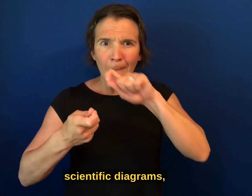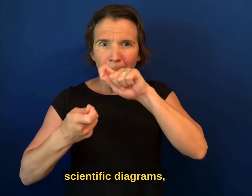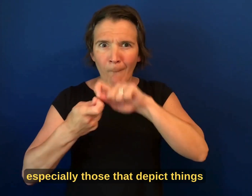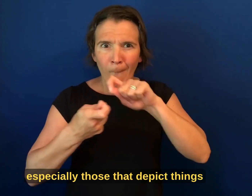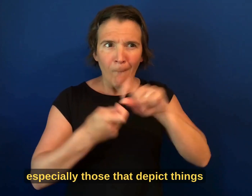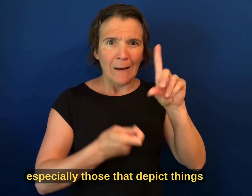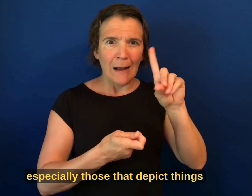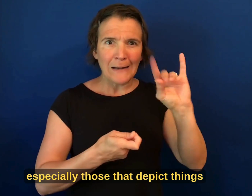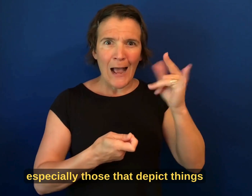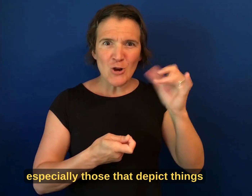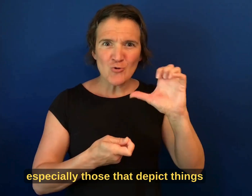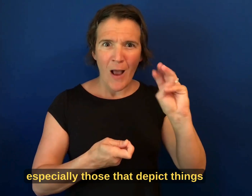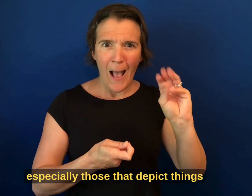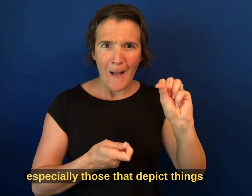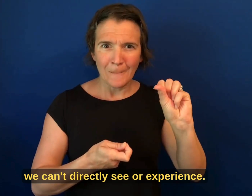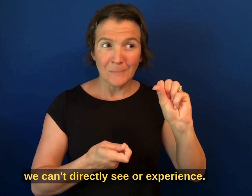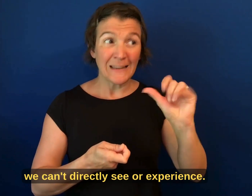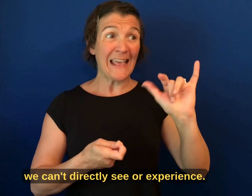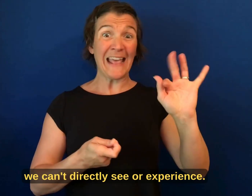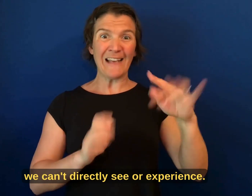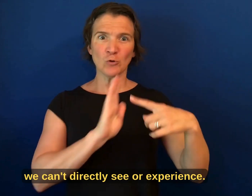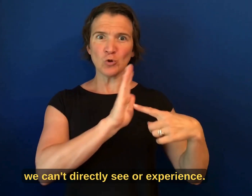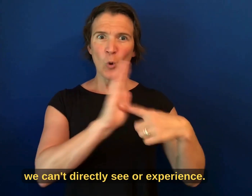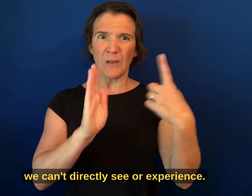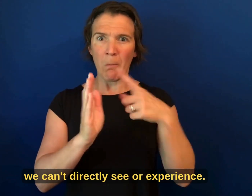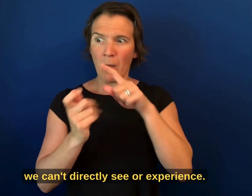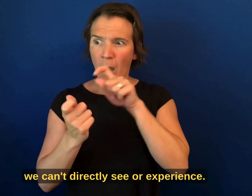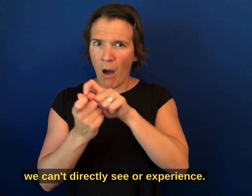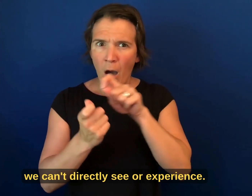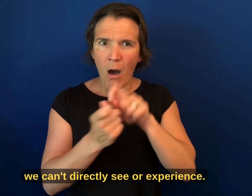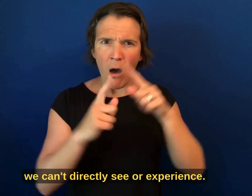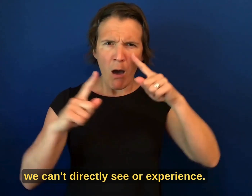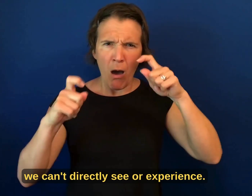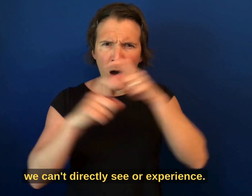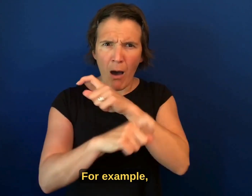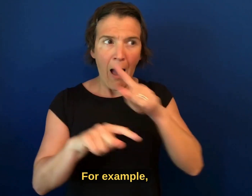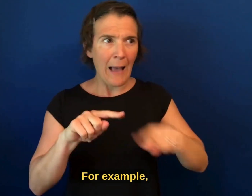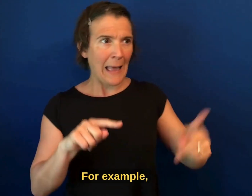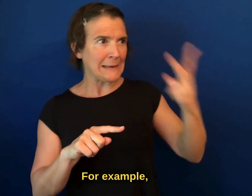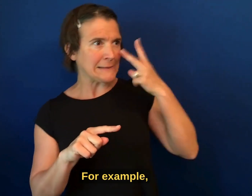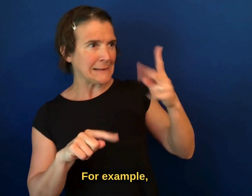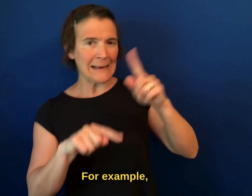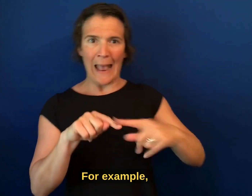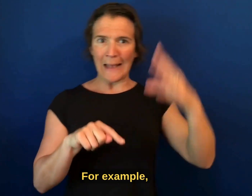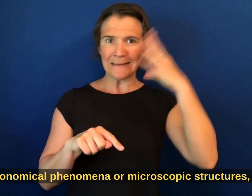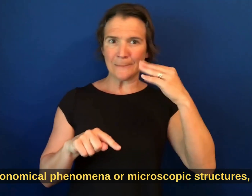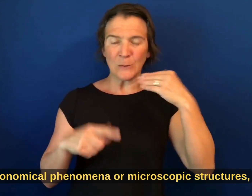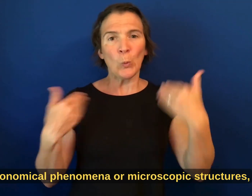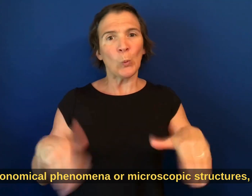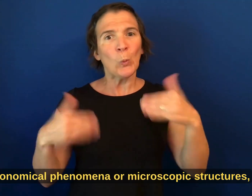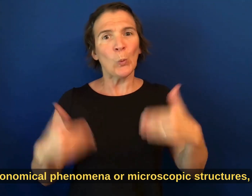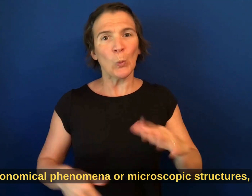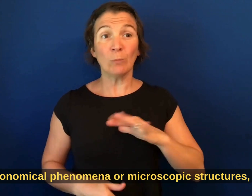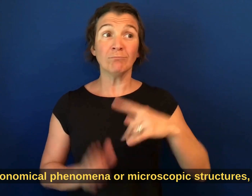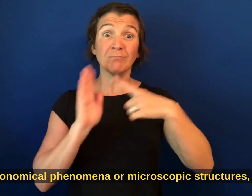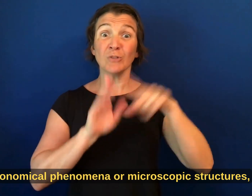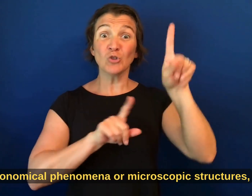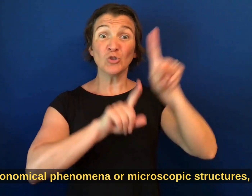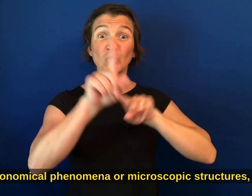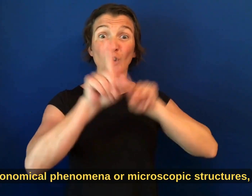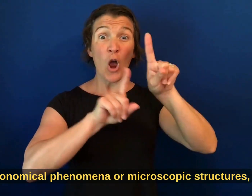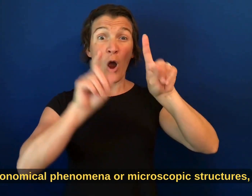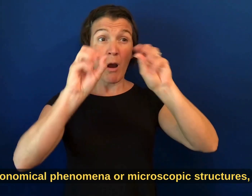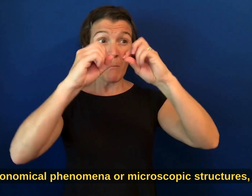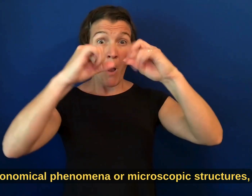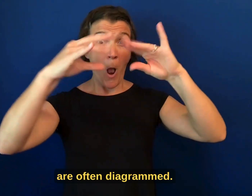diagrams, especially those that depict things we can't directly see or experience. For example, astronomical